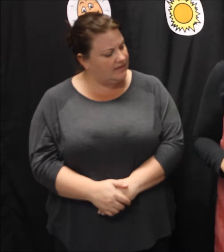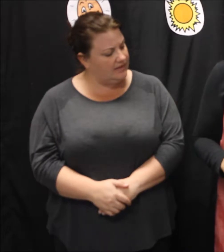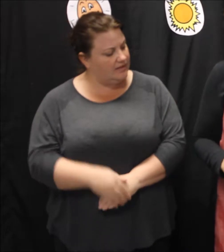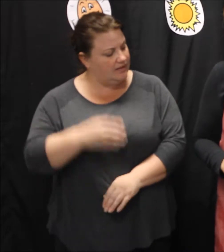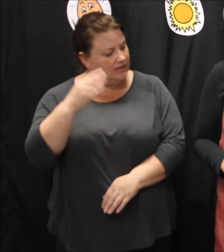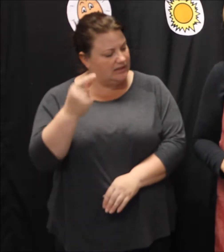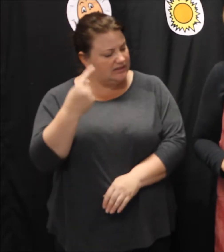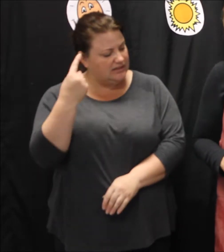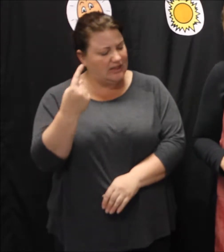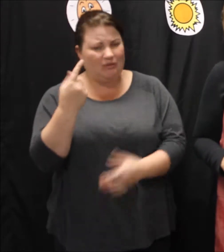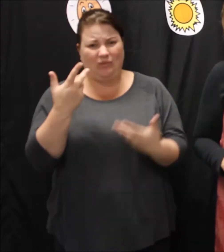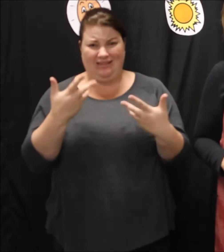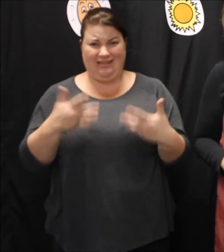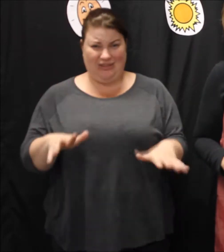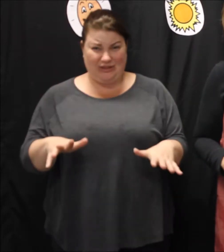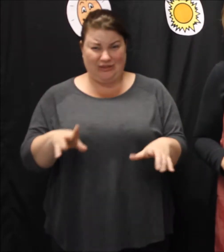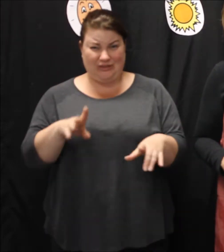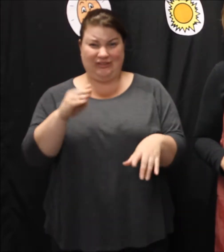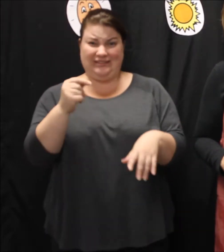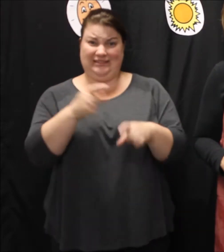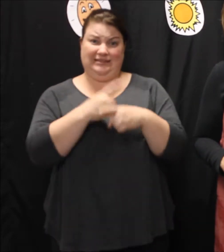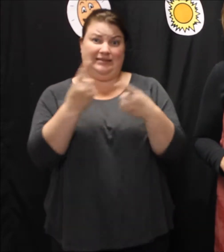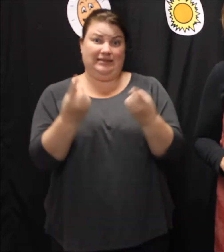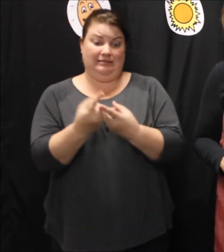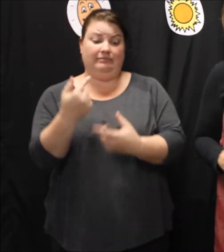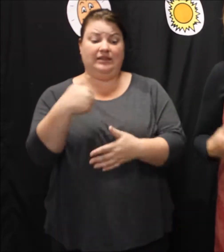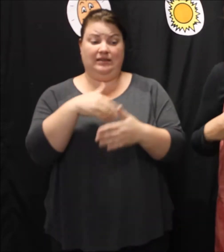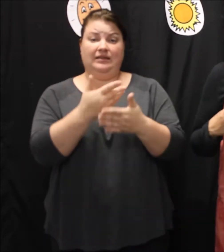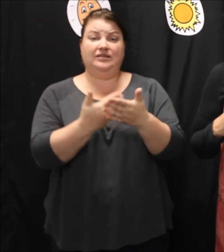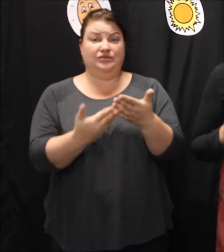Someone loses something in this story.